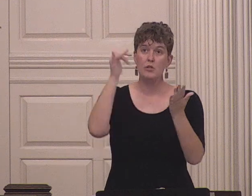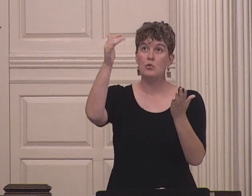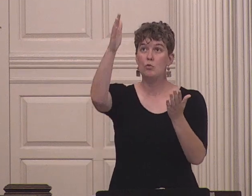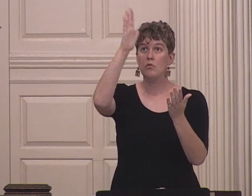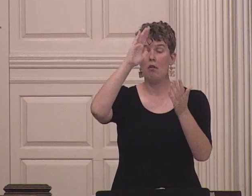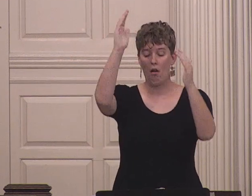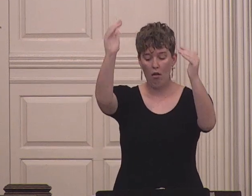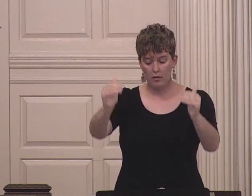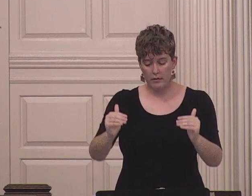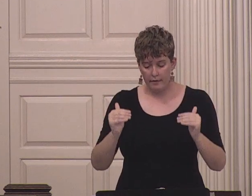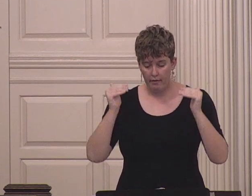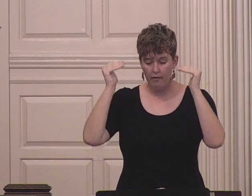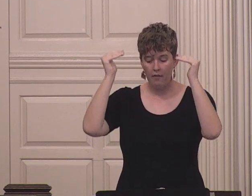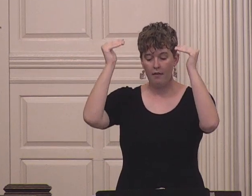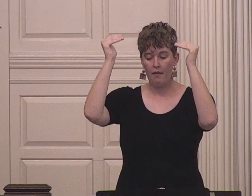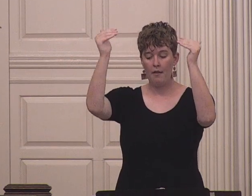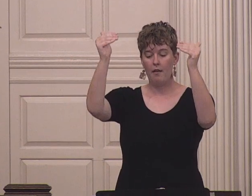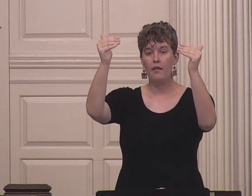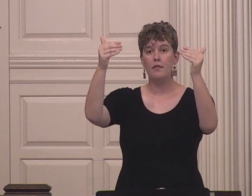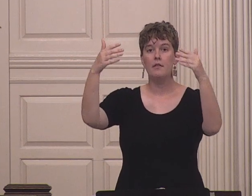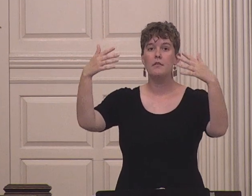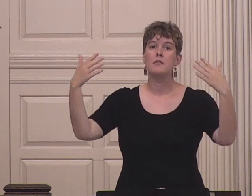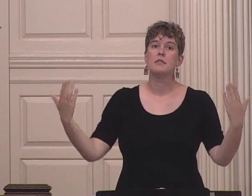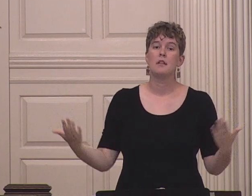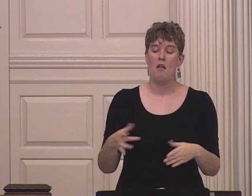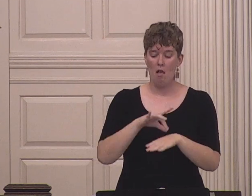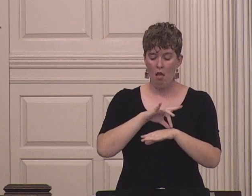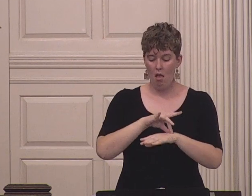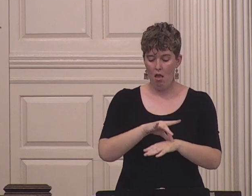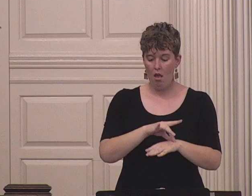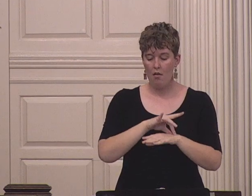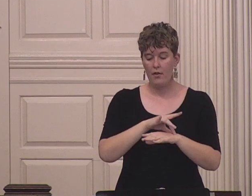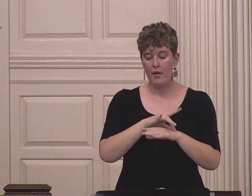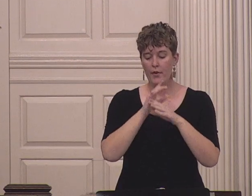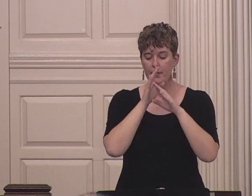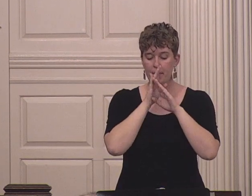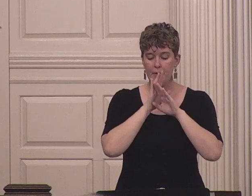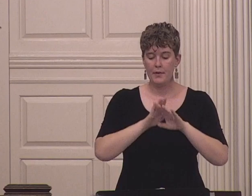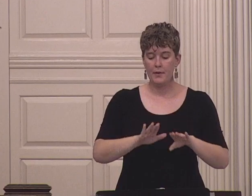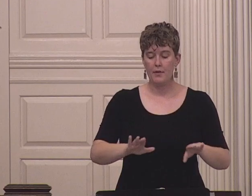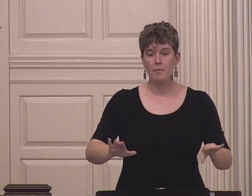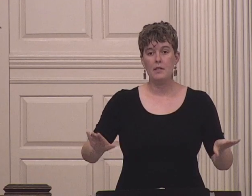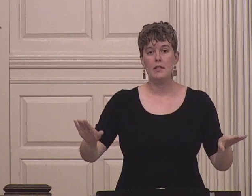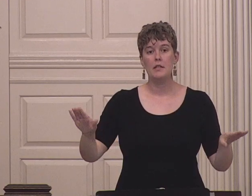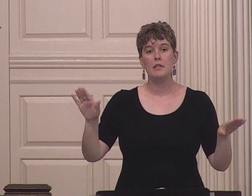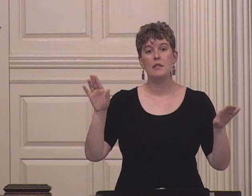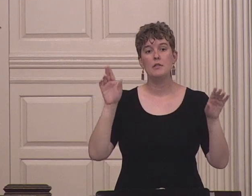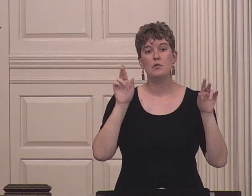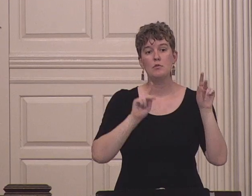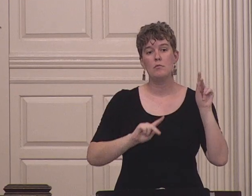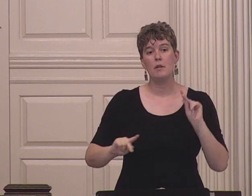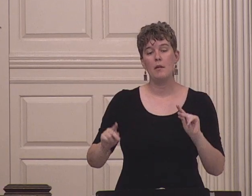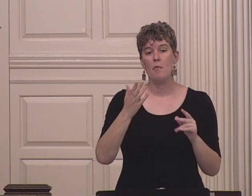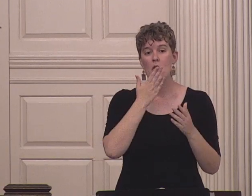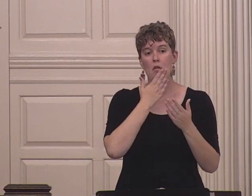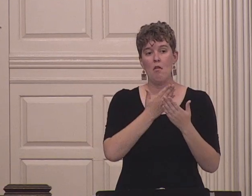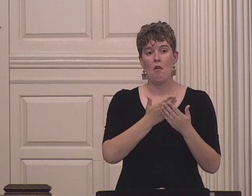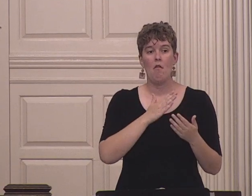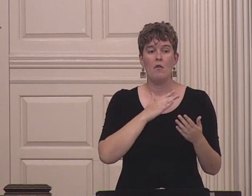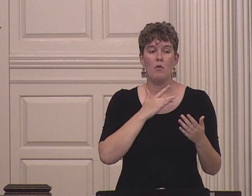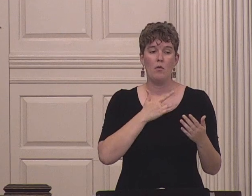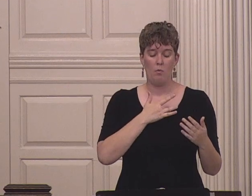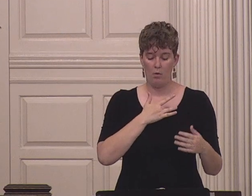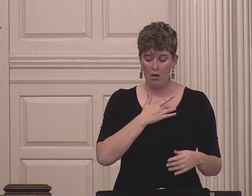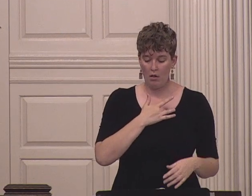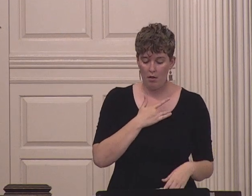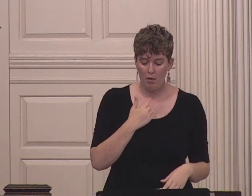Glory to God in the highest, and on earth peace to people of